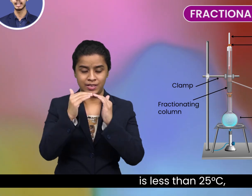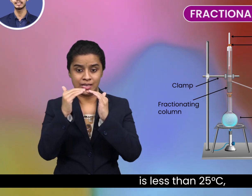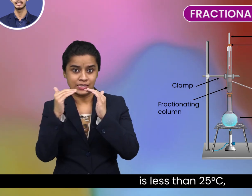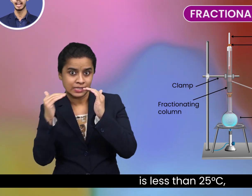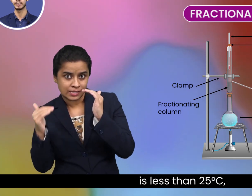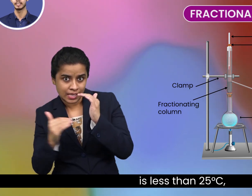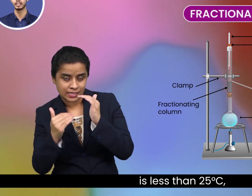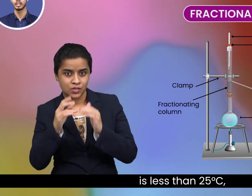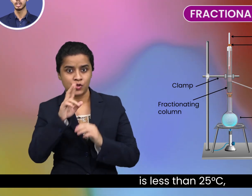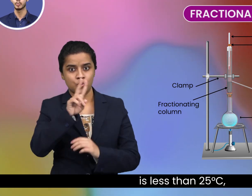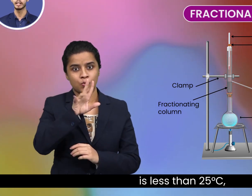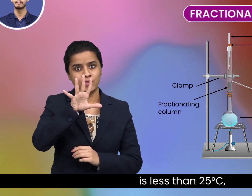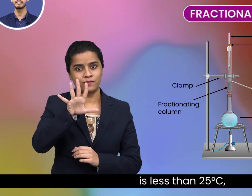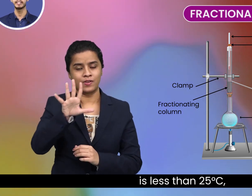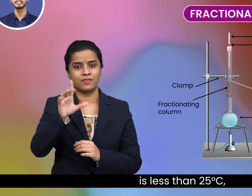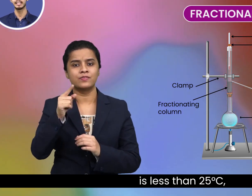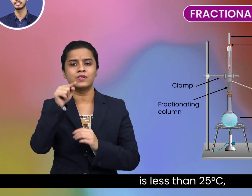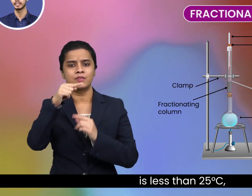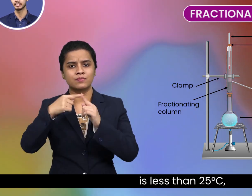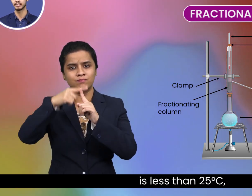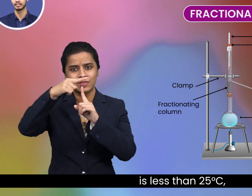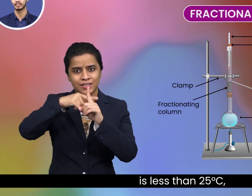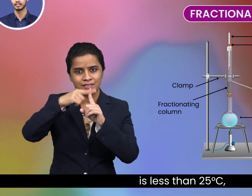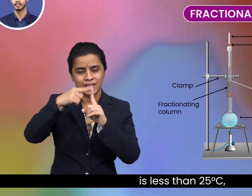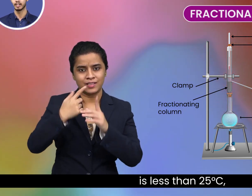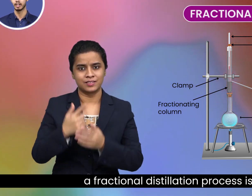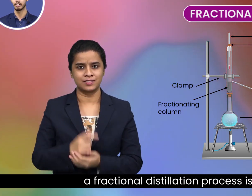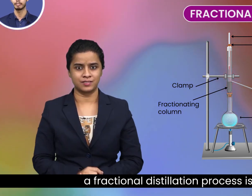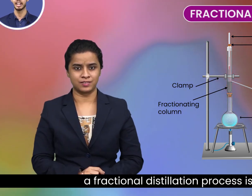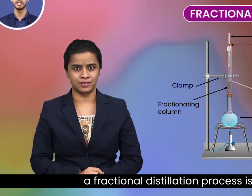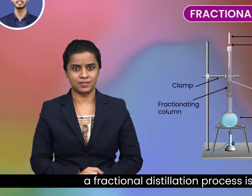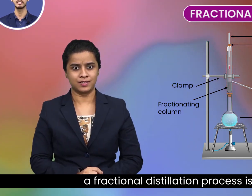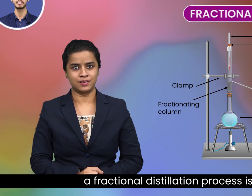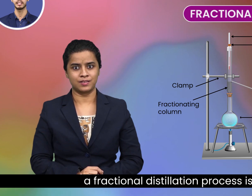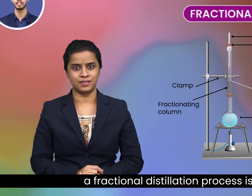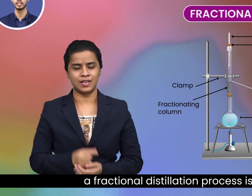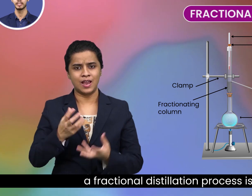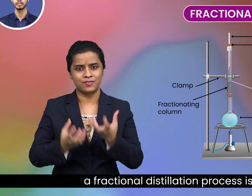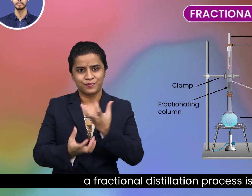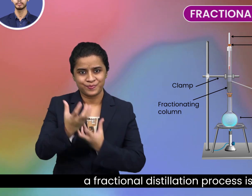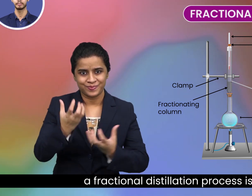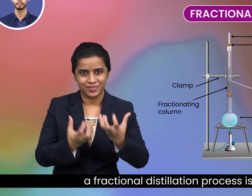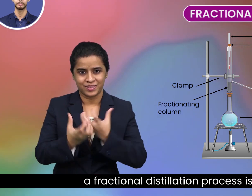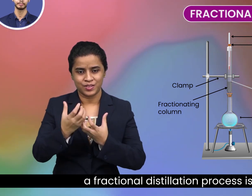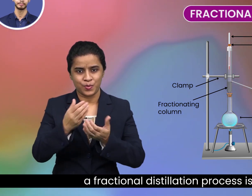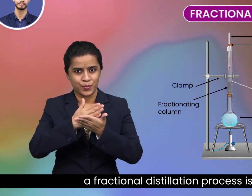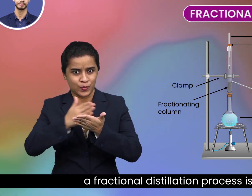is less than 25 degrees Celsius, a fractional distillation